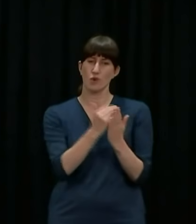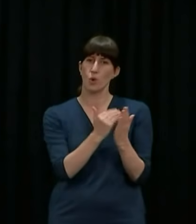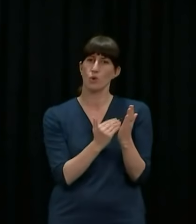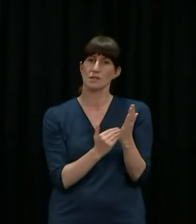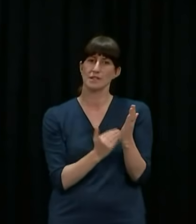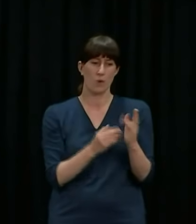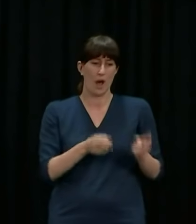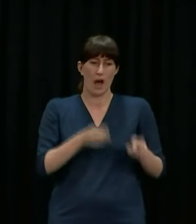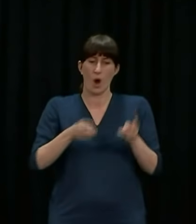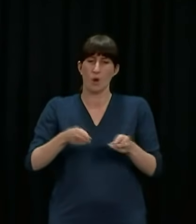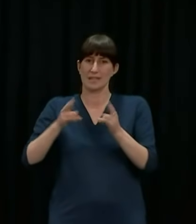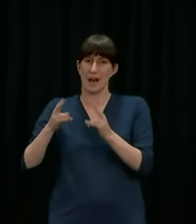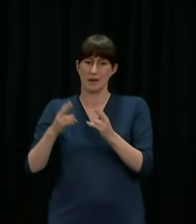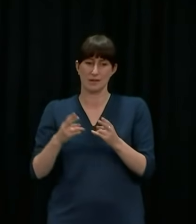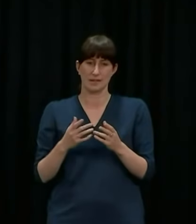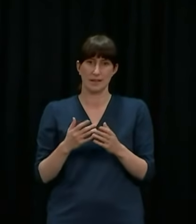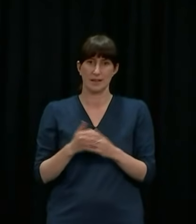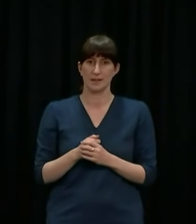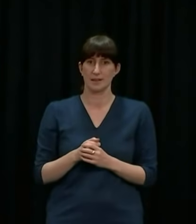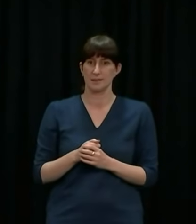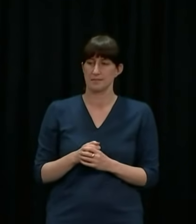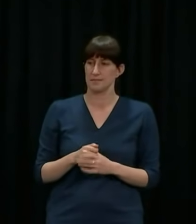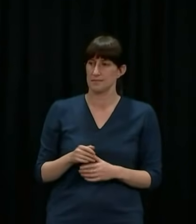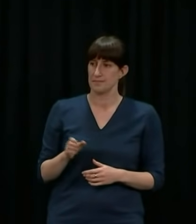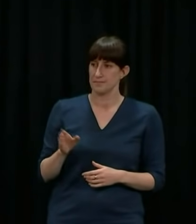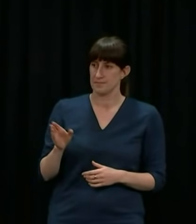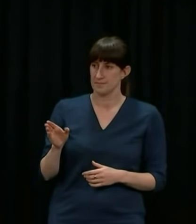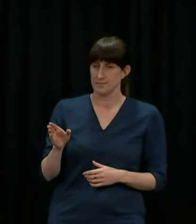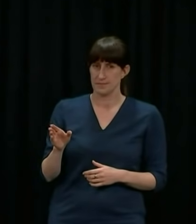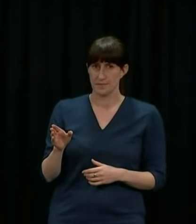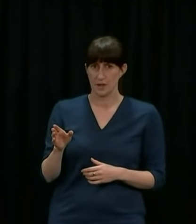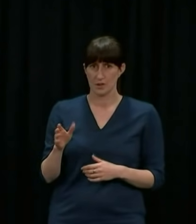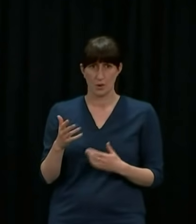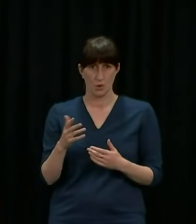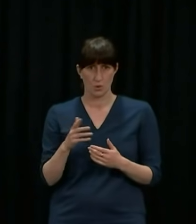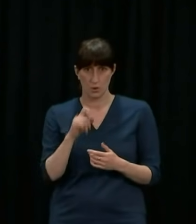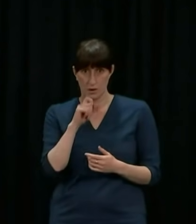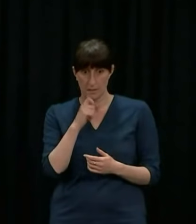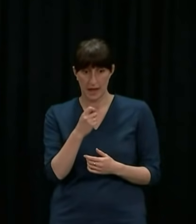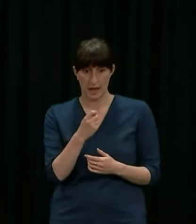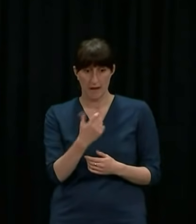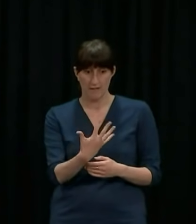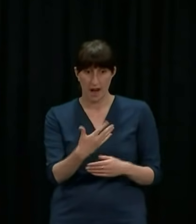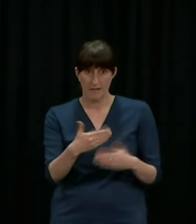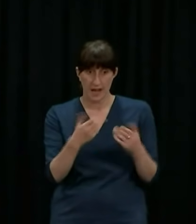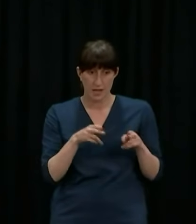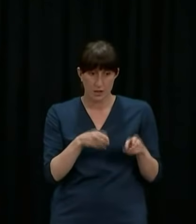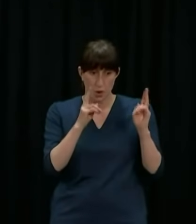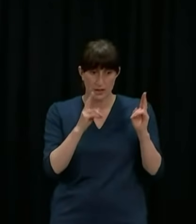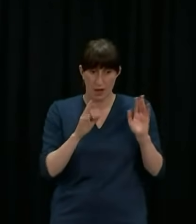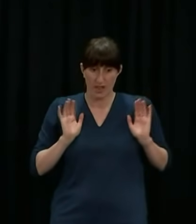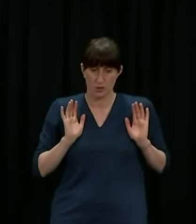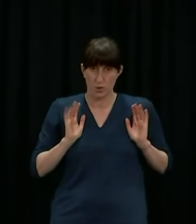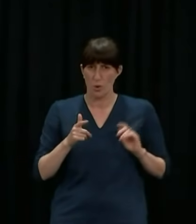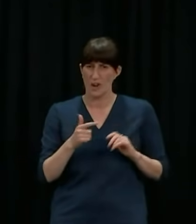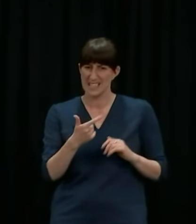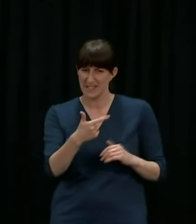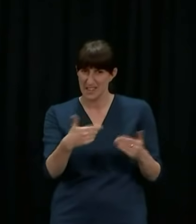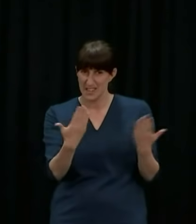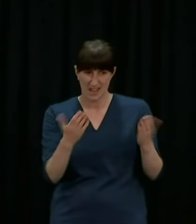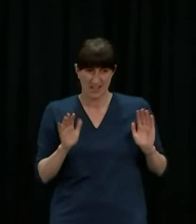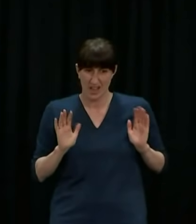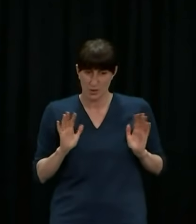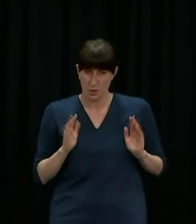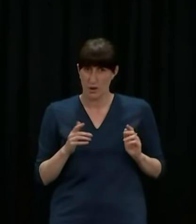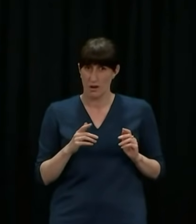New Zealand. The situation has changed here. Are you looking at a 5-day, a 7-day period? Look, I don't want to get ahead of that. We haven't made